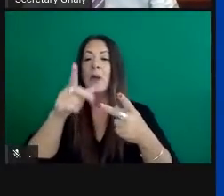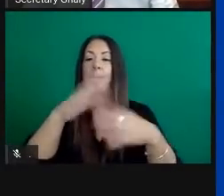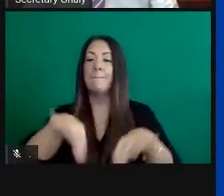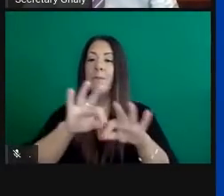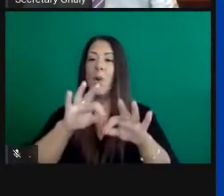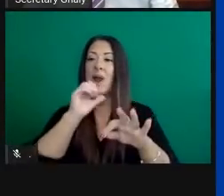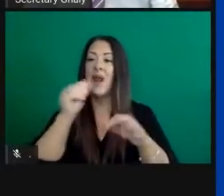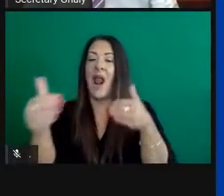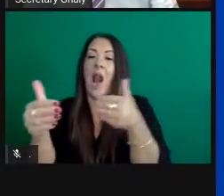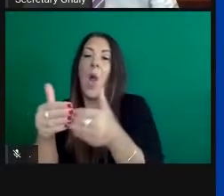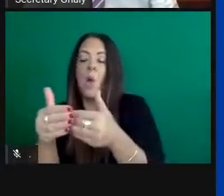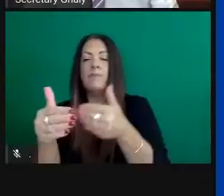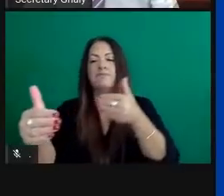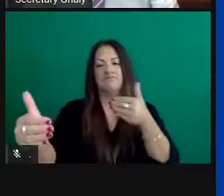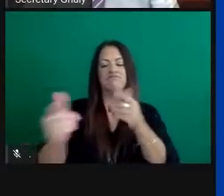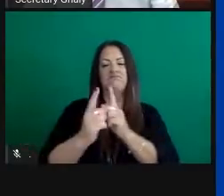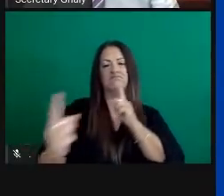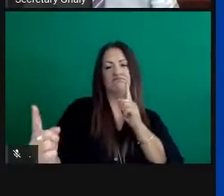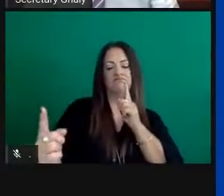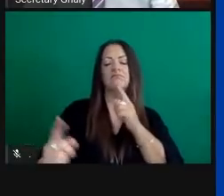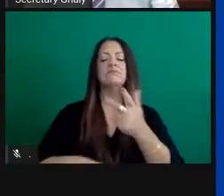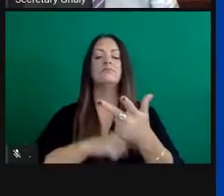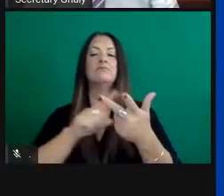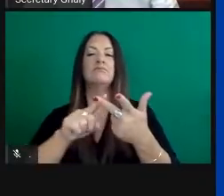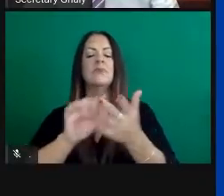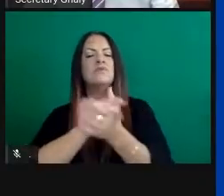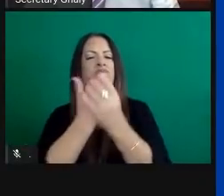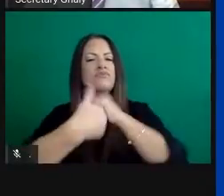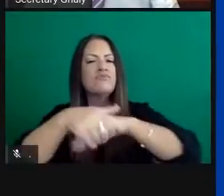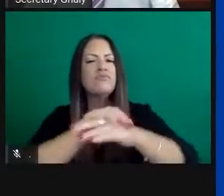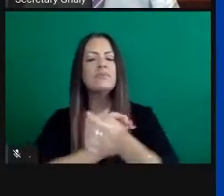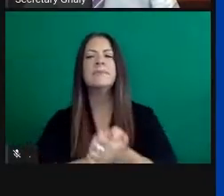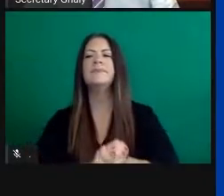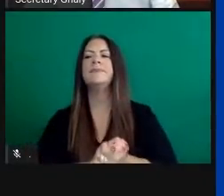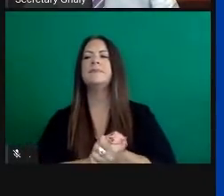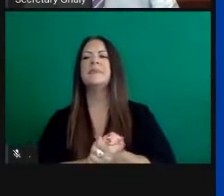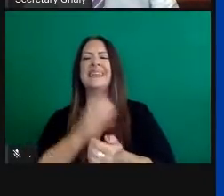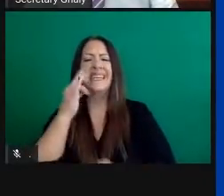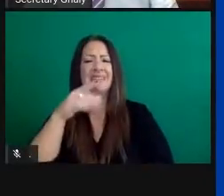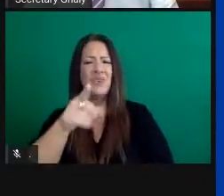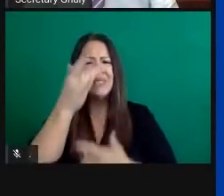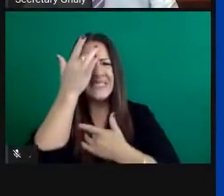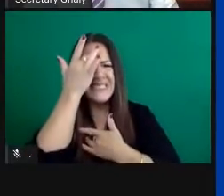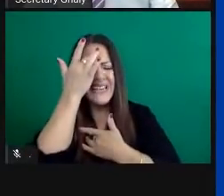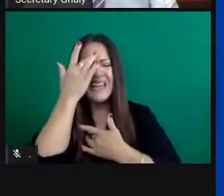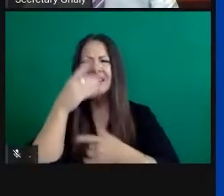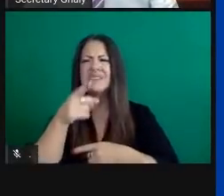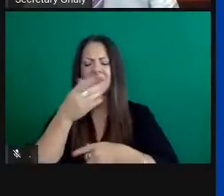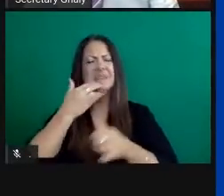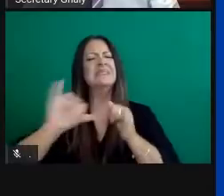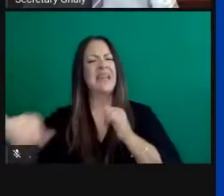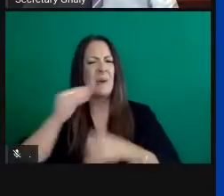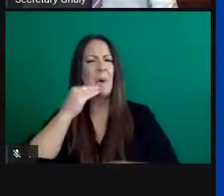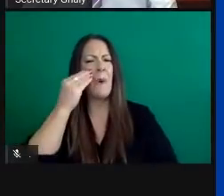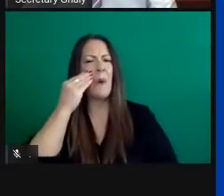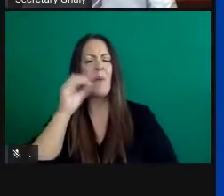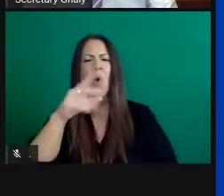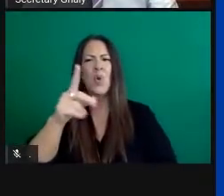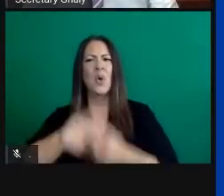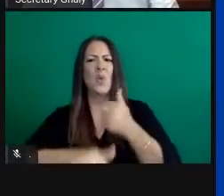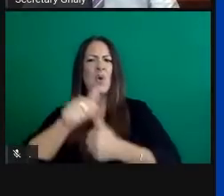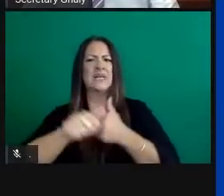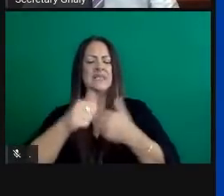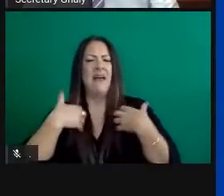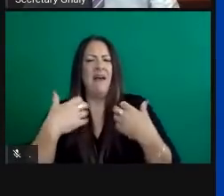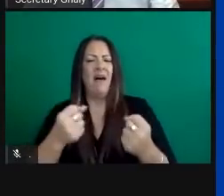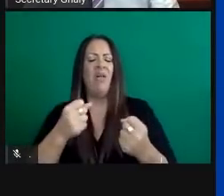distancing and good hand hygiene, and staying home if you're sick or if you're at a higher risk of severe illness. But what's new in